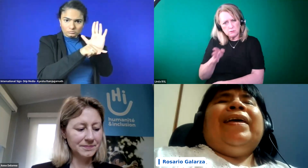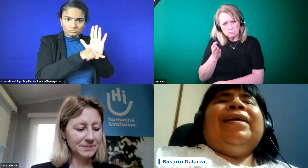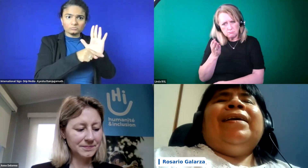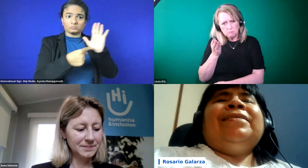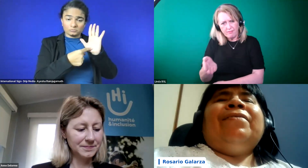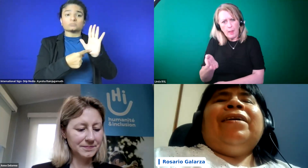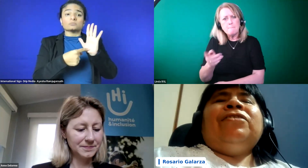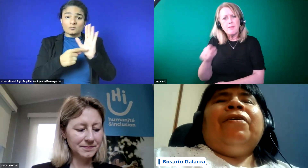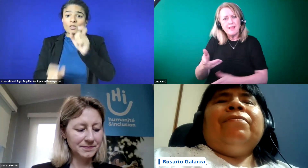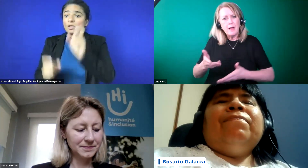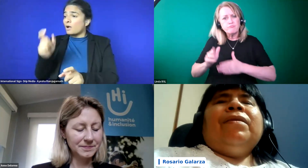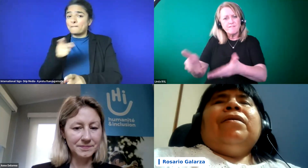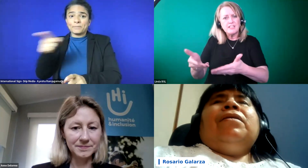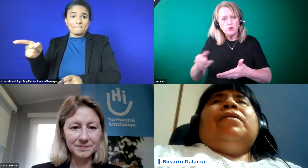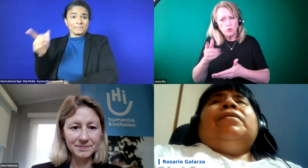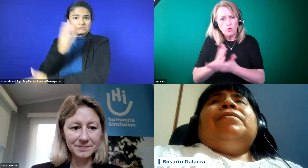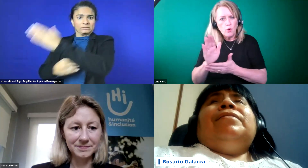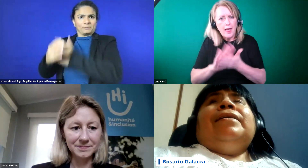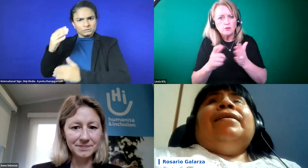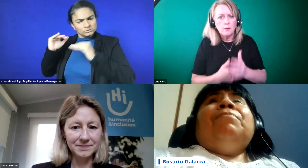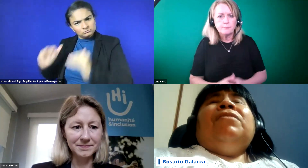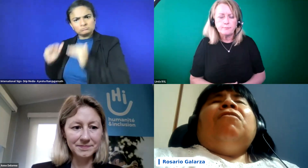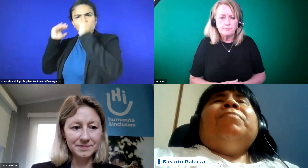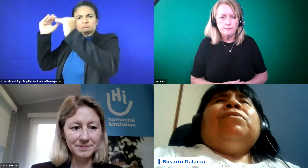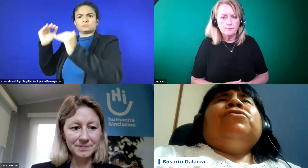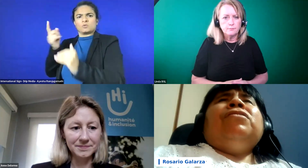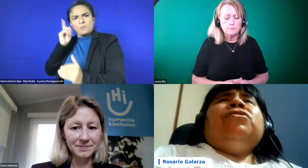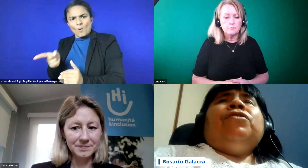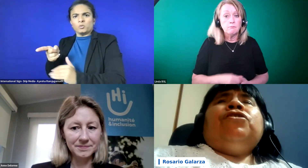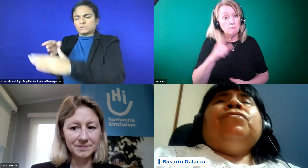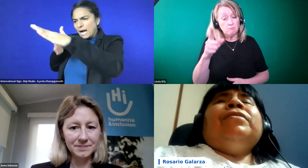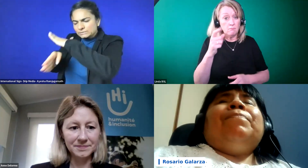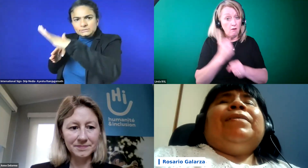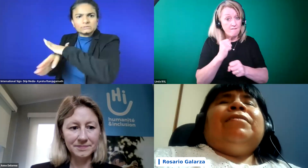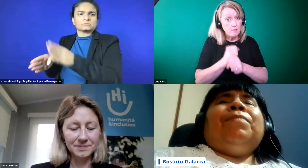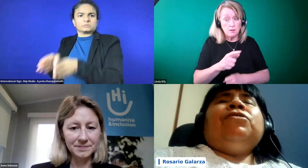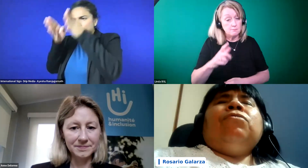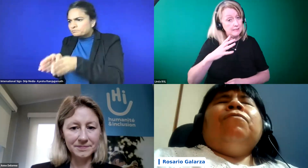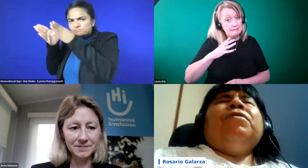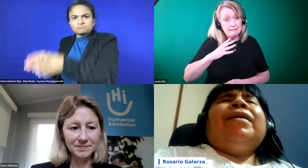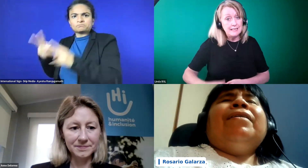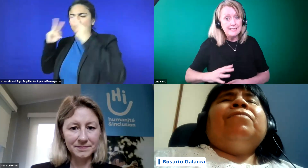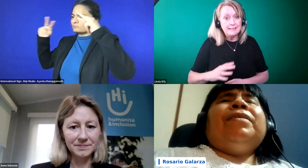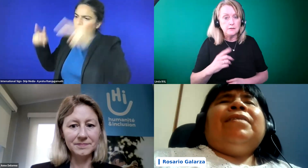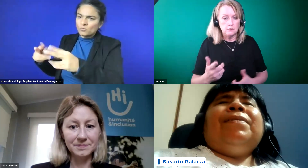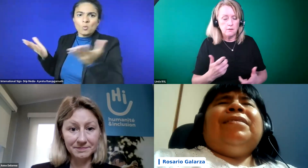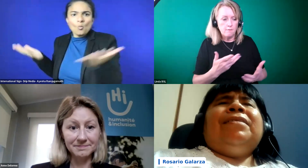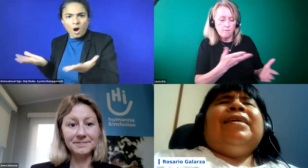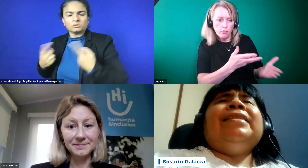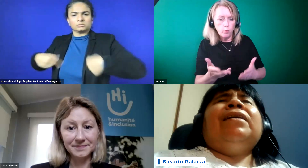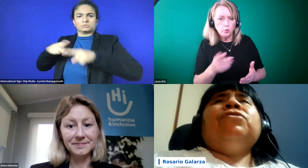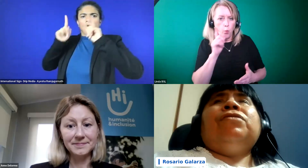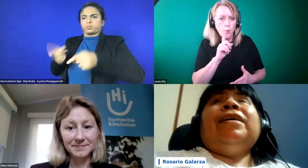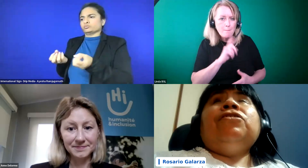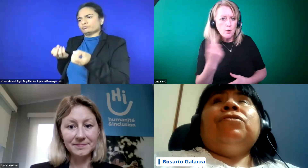of SRHR. Then the governments also need to ensure the participation of women and girls with disabilities